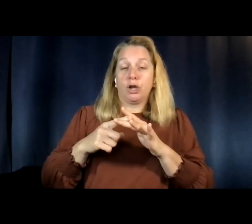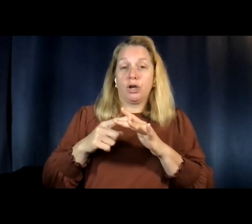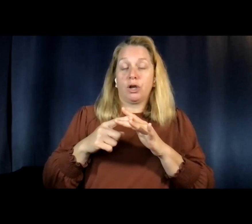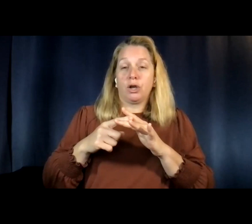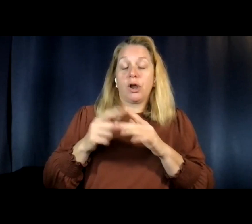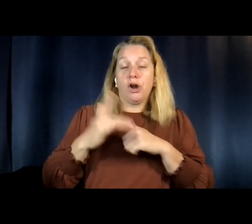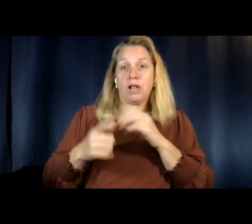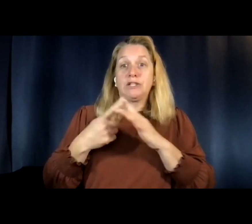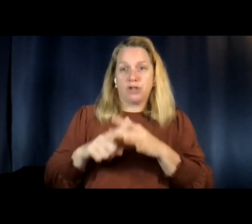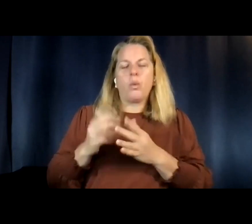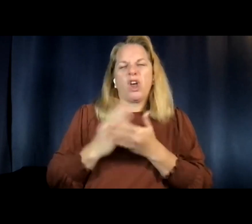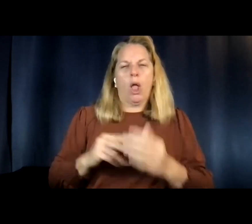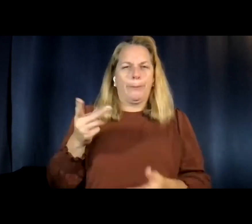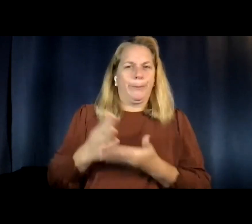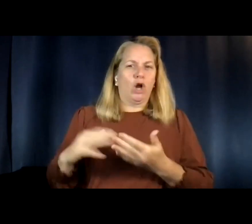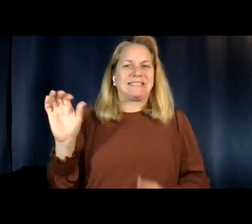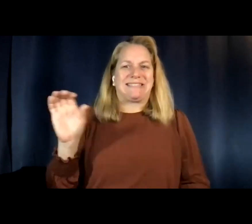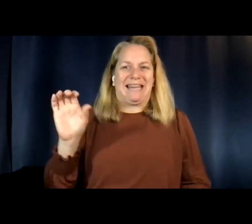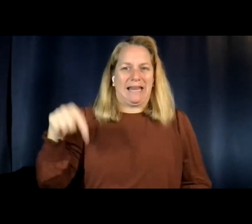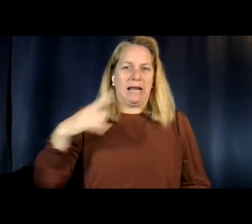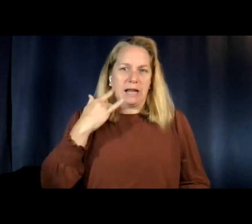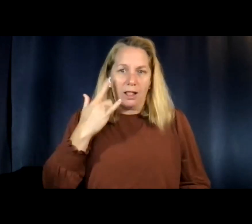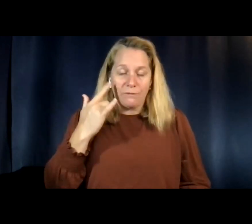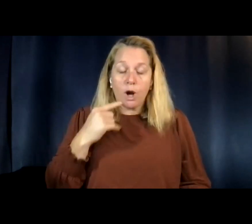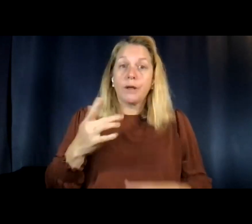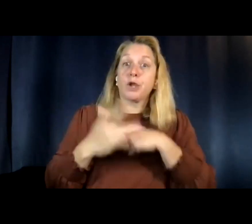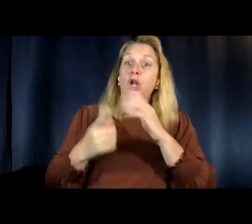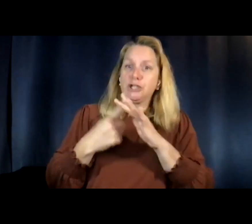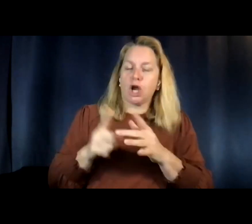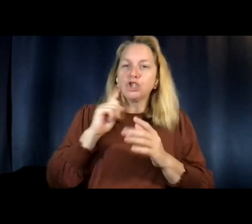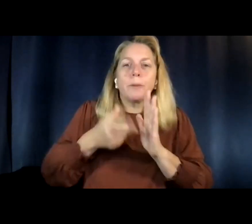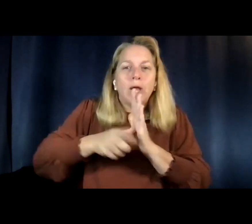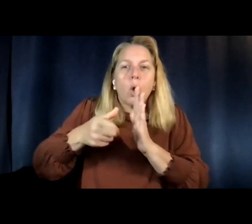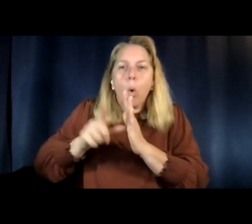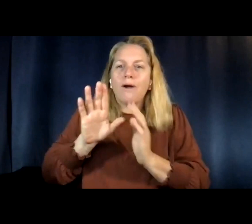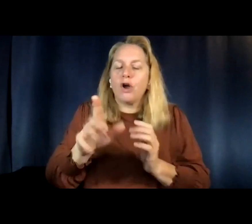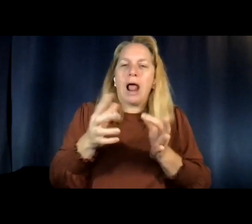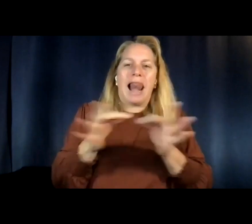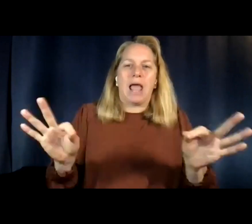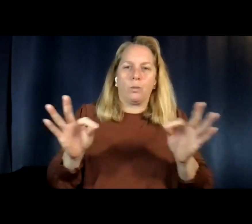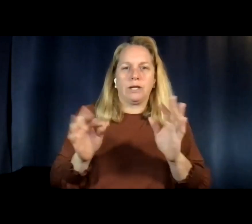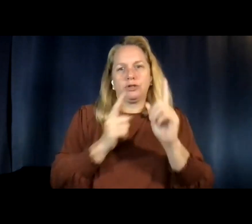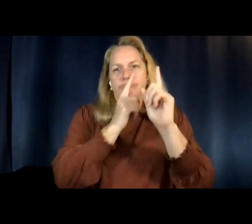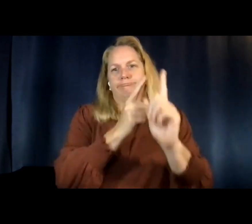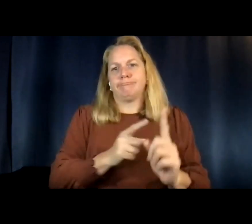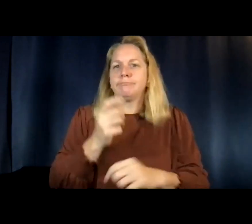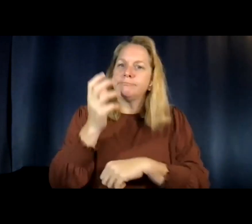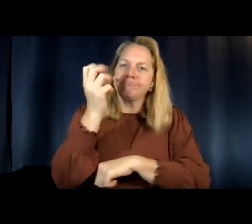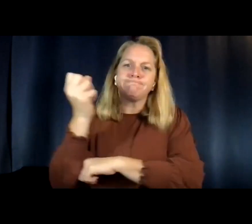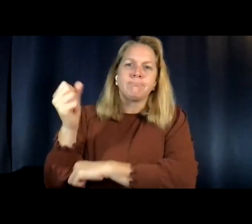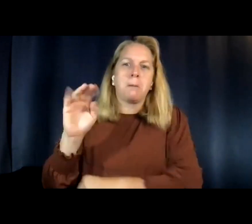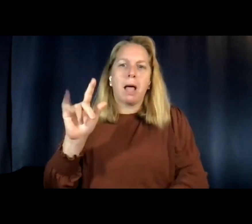call Part C here in California, should be going over those language milestones with you regularly.